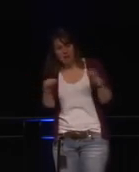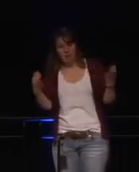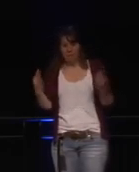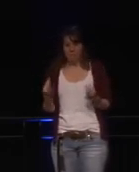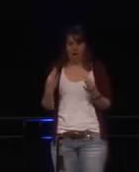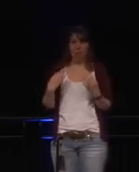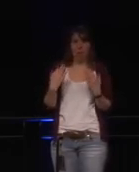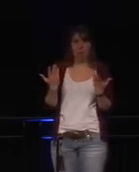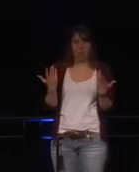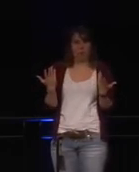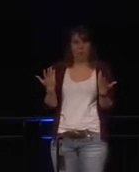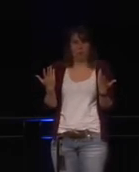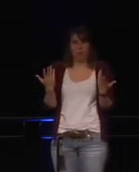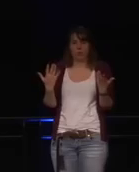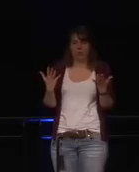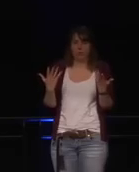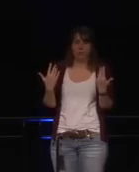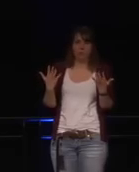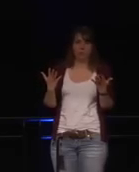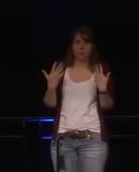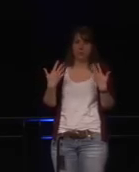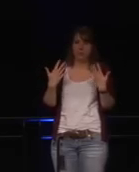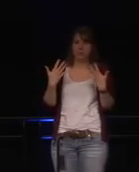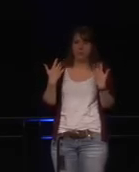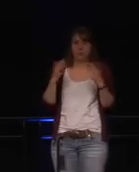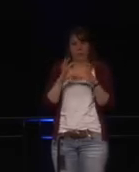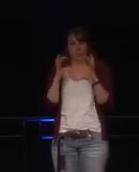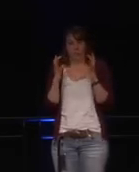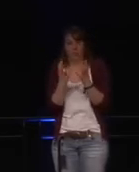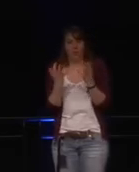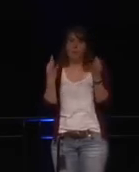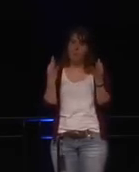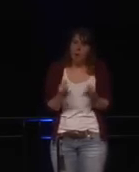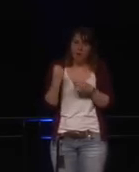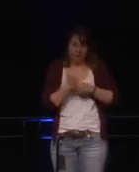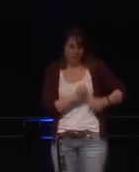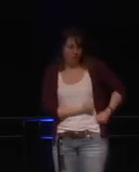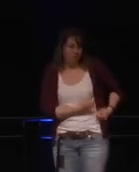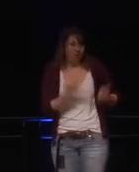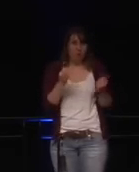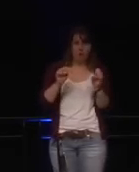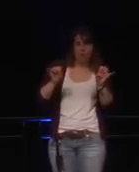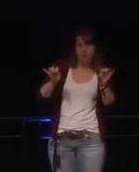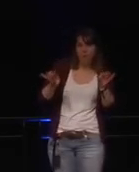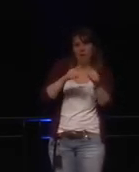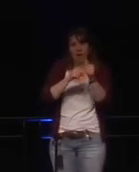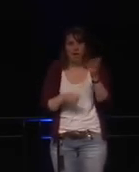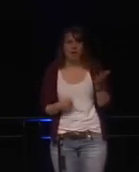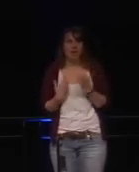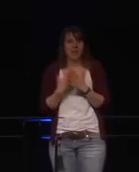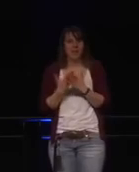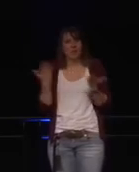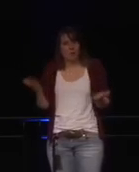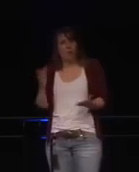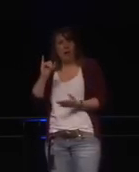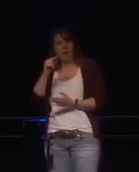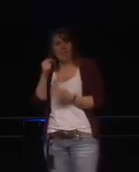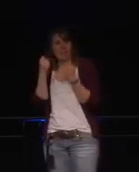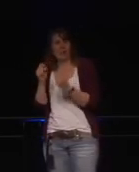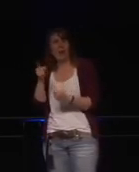bodies of cars to reduce injury to pedestrians, airbags and measures to reduce air pollution, were not